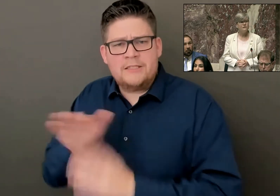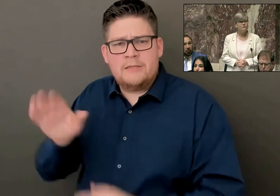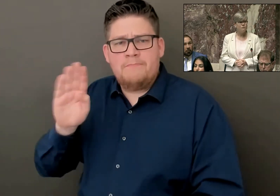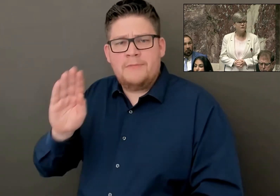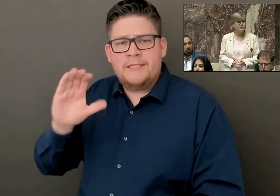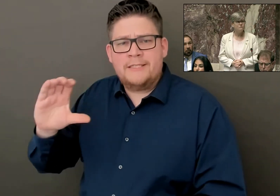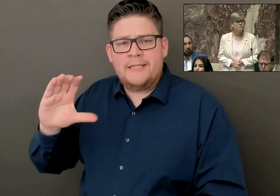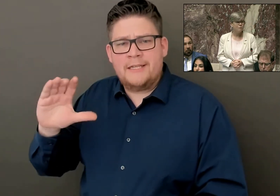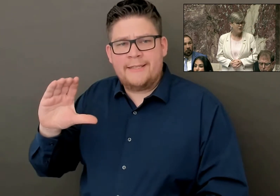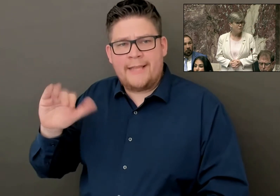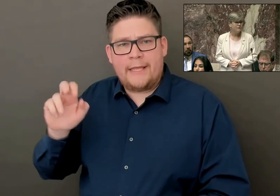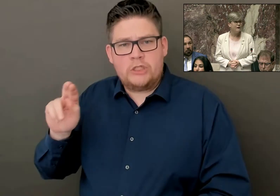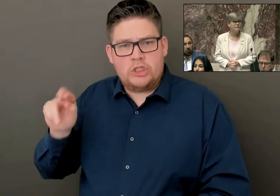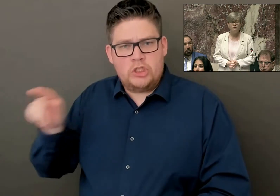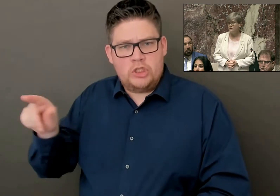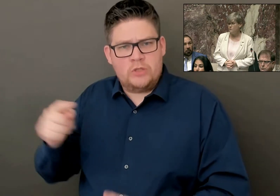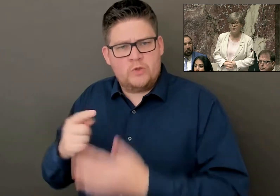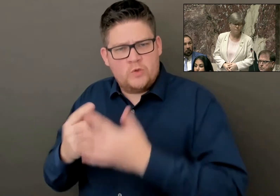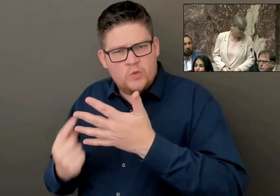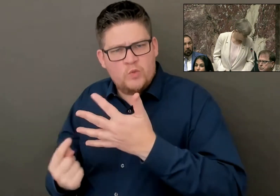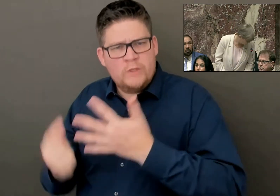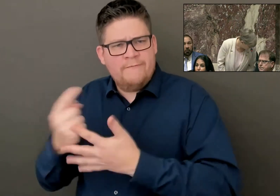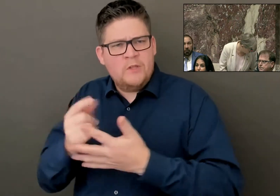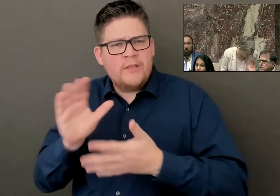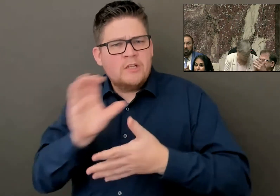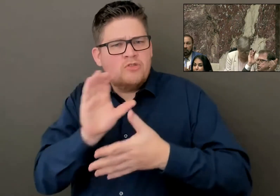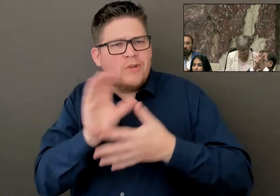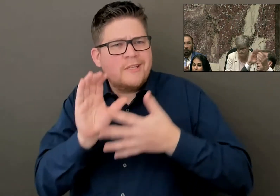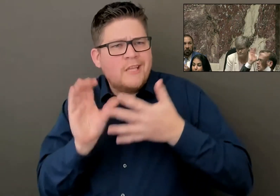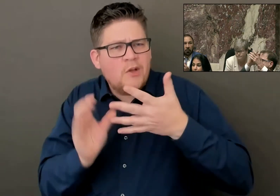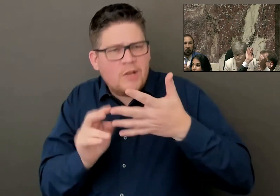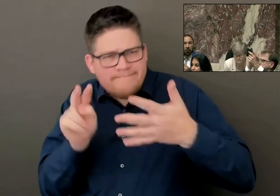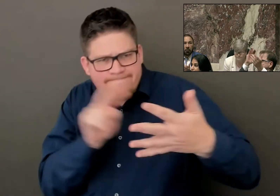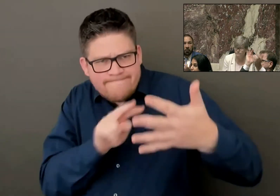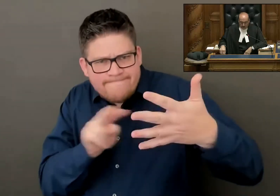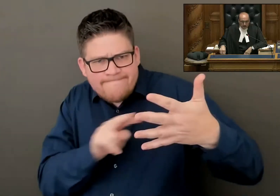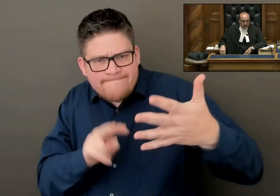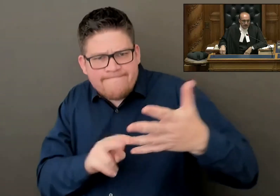face, and I look forward to reporting more on that. Thank you again.